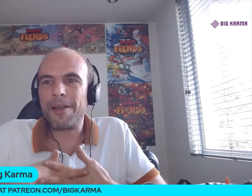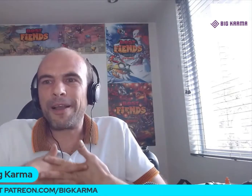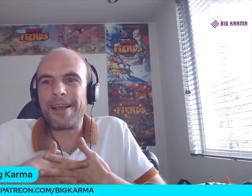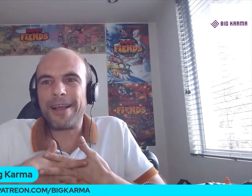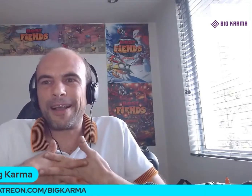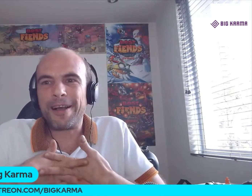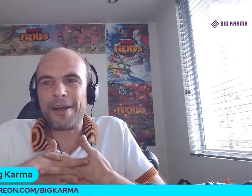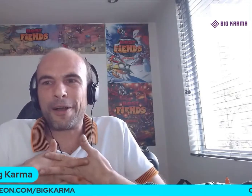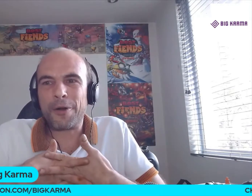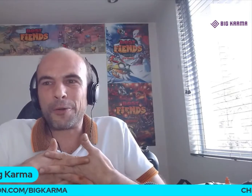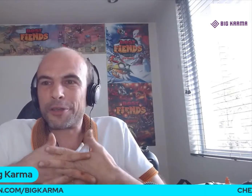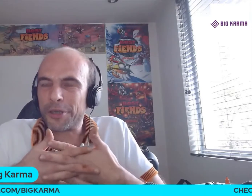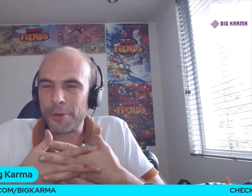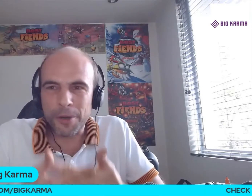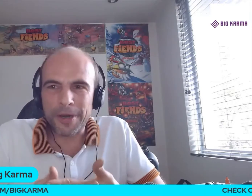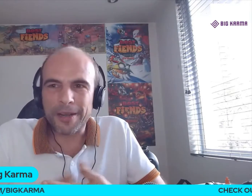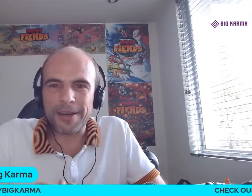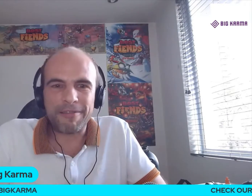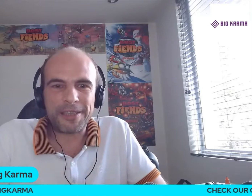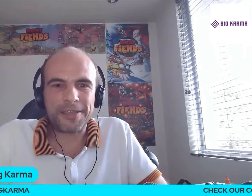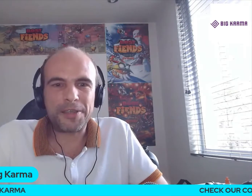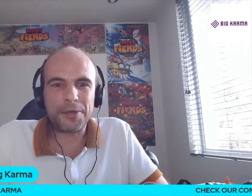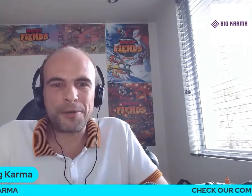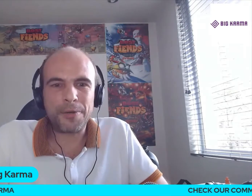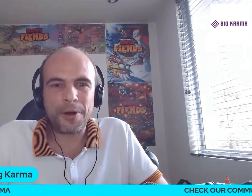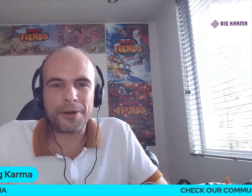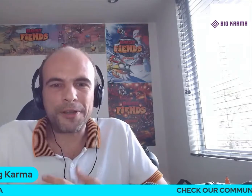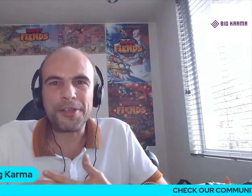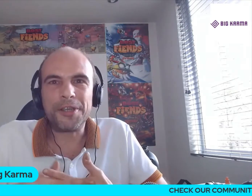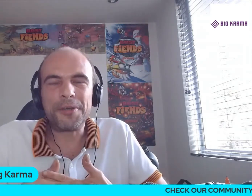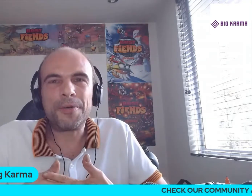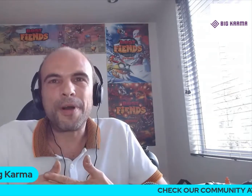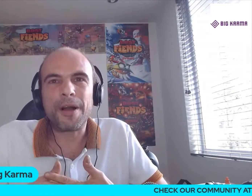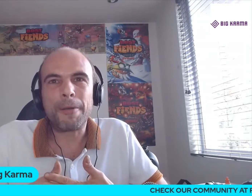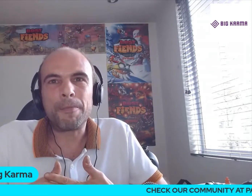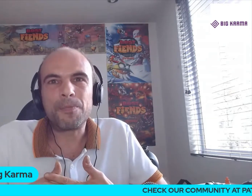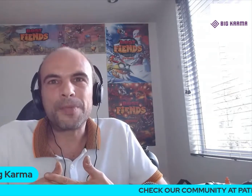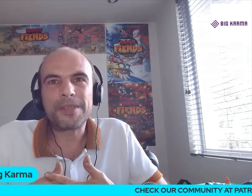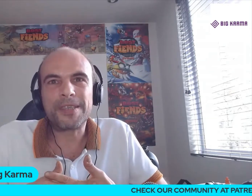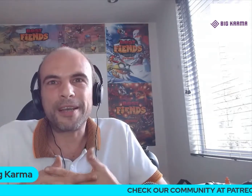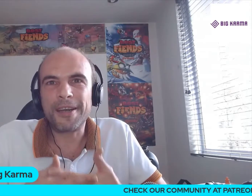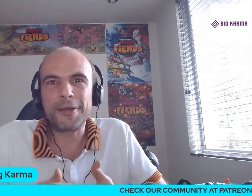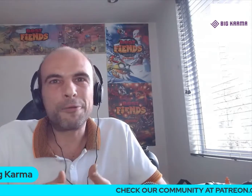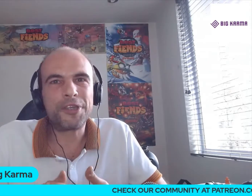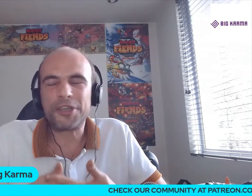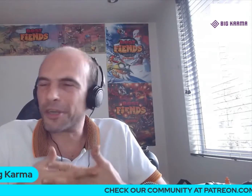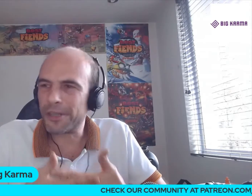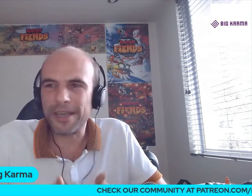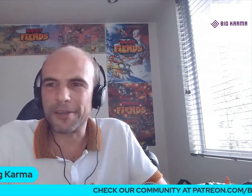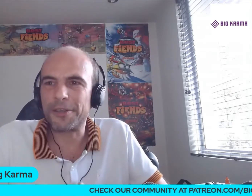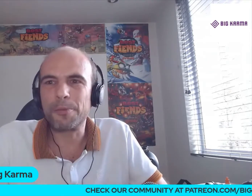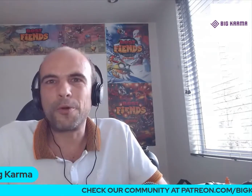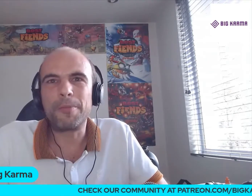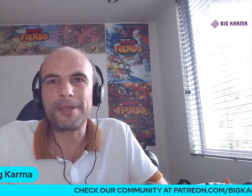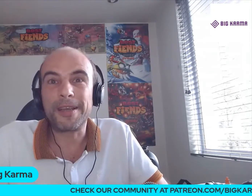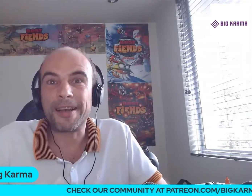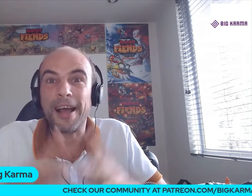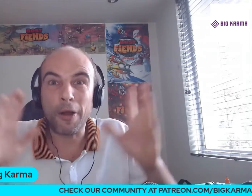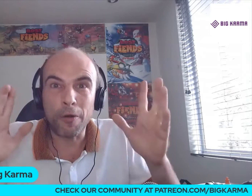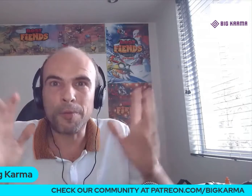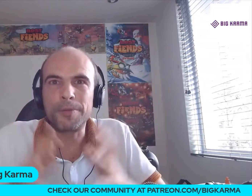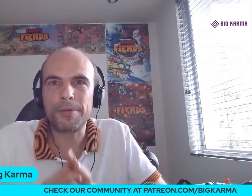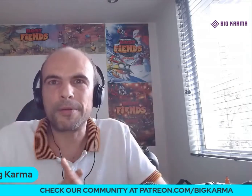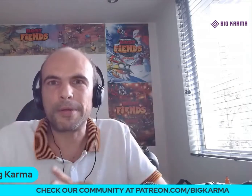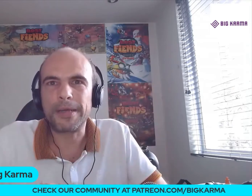actor, also working on Avatar 2 on a new sign language. He's going to tell us more about that,